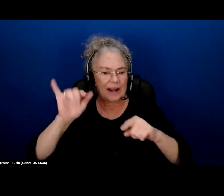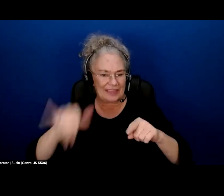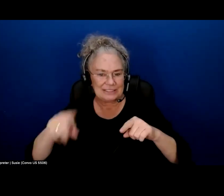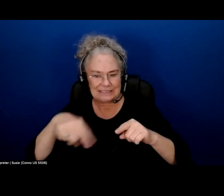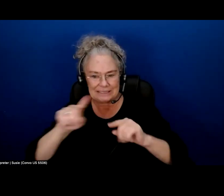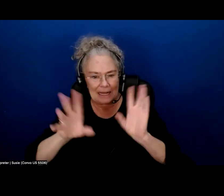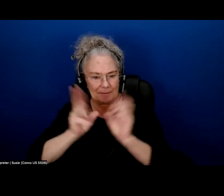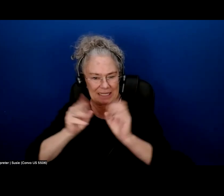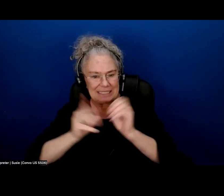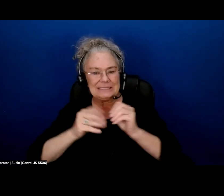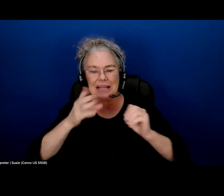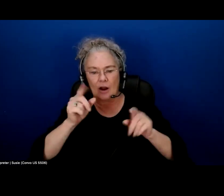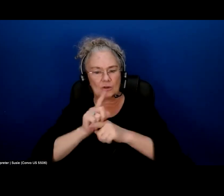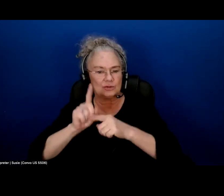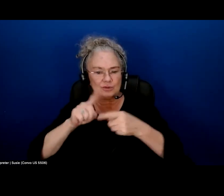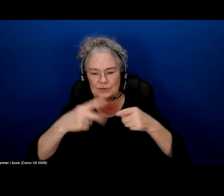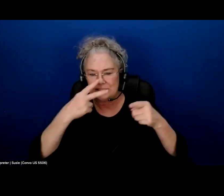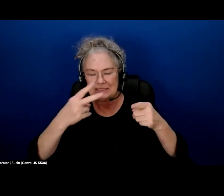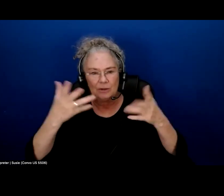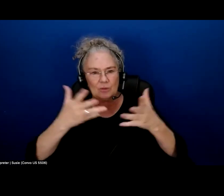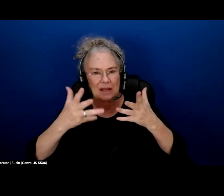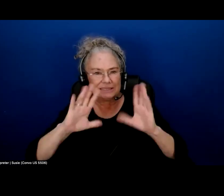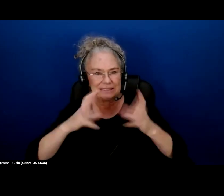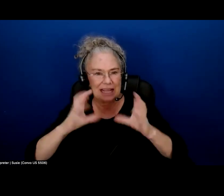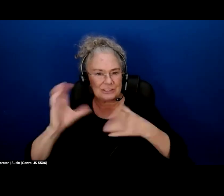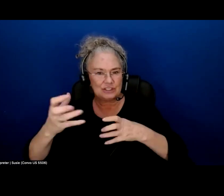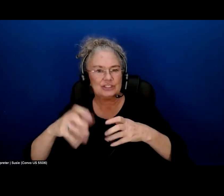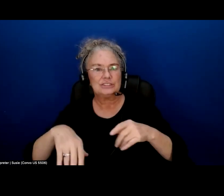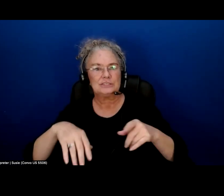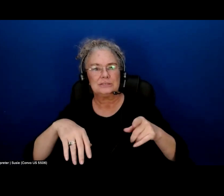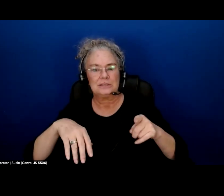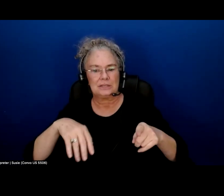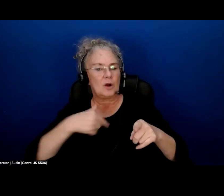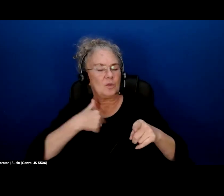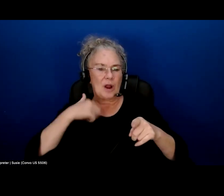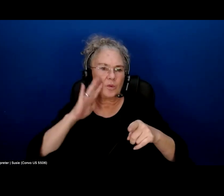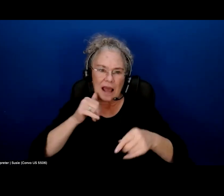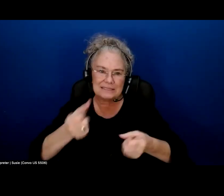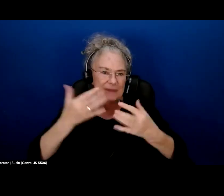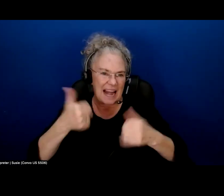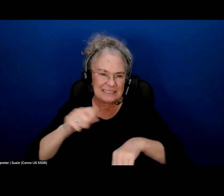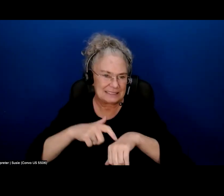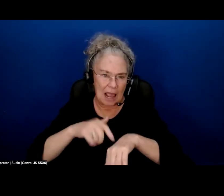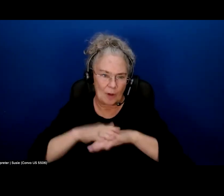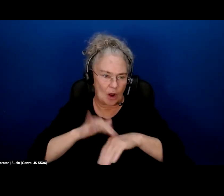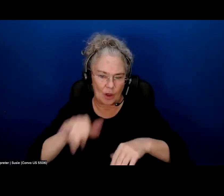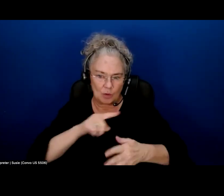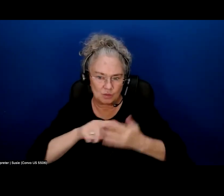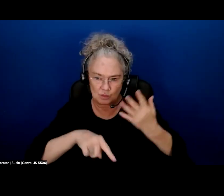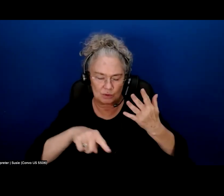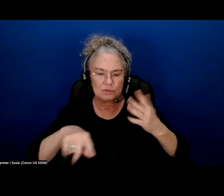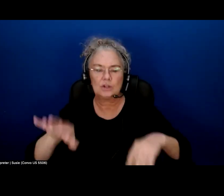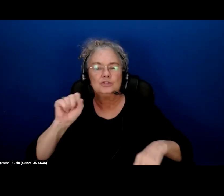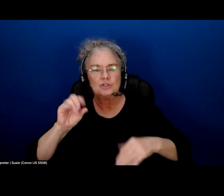and also to see what sections there haven't been many concerns around, and so we likely won't spend any time on those.